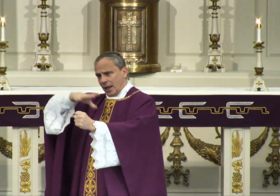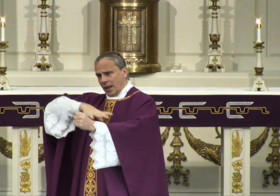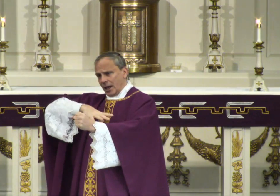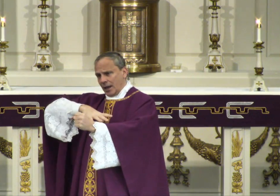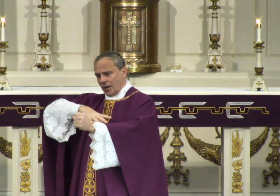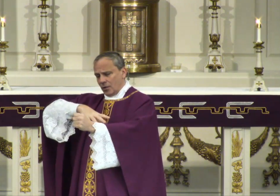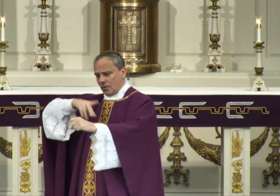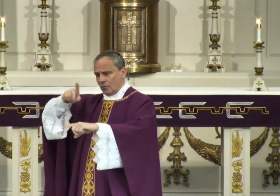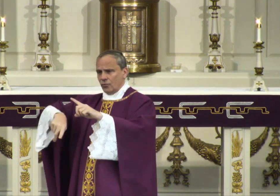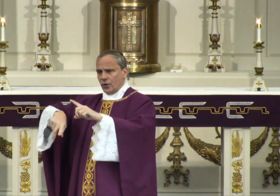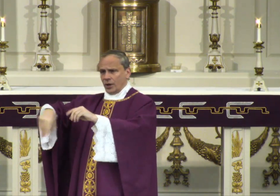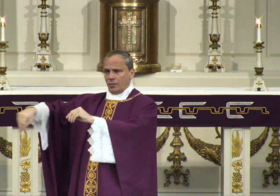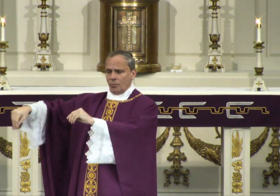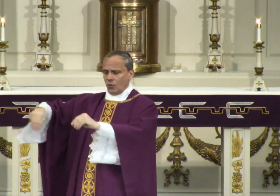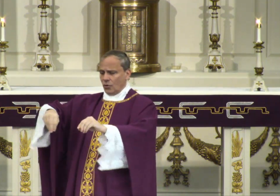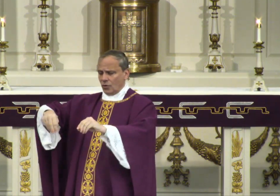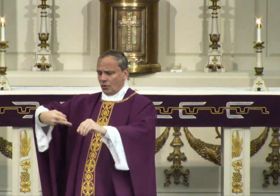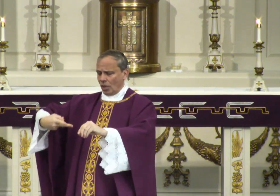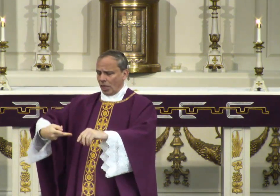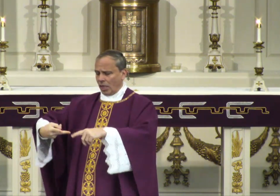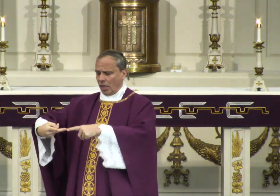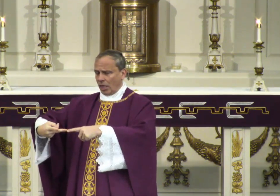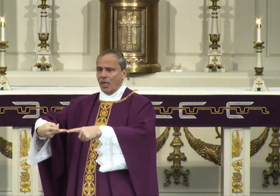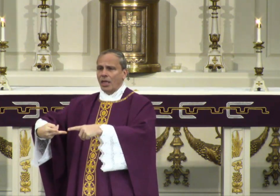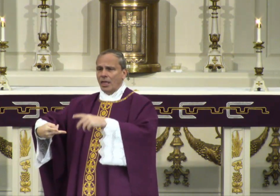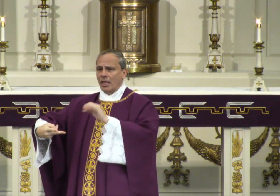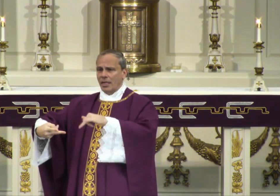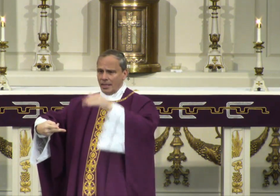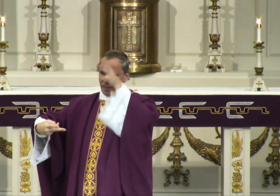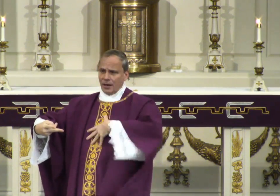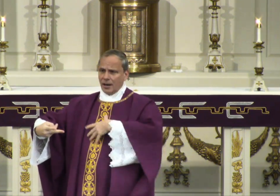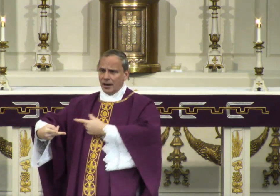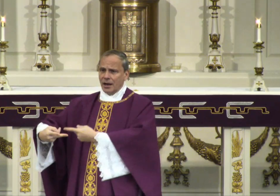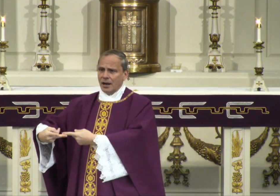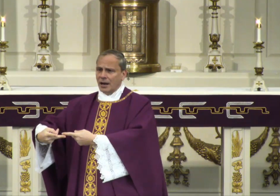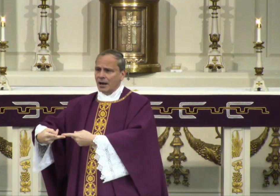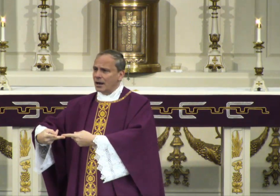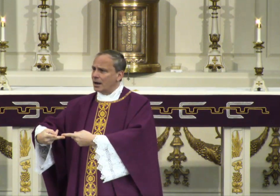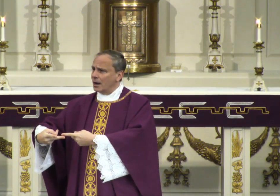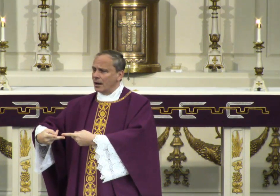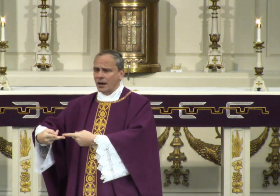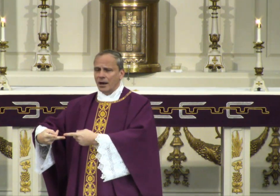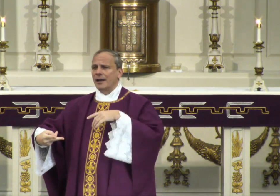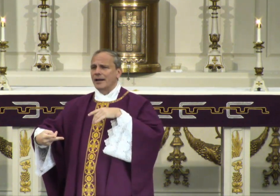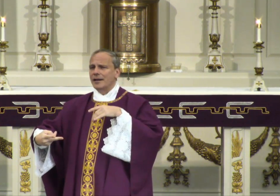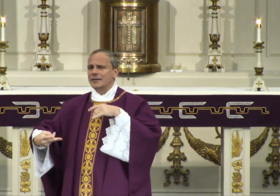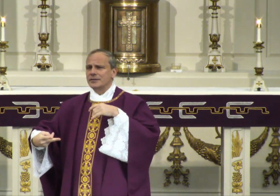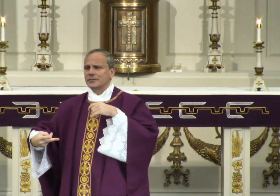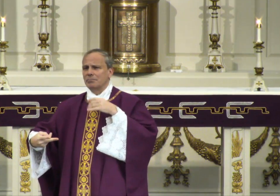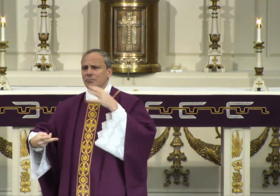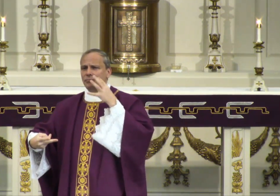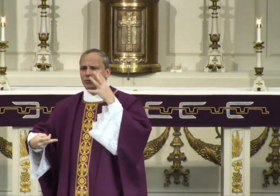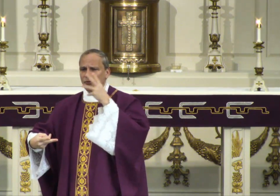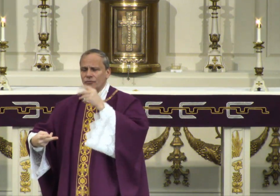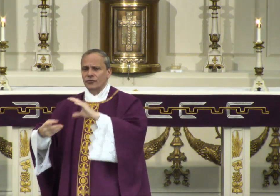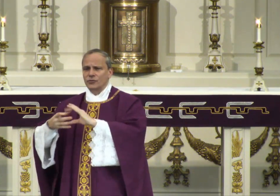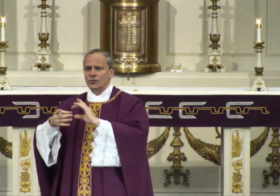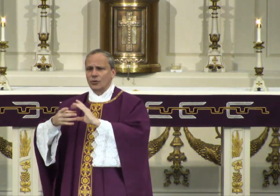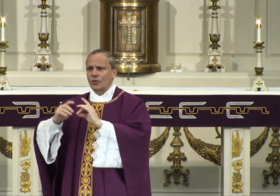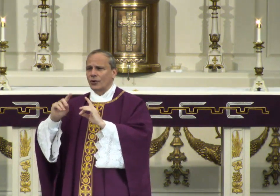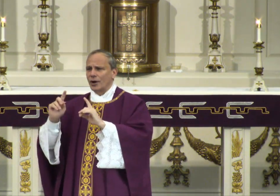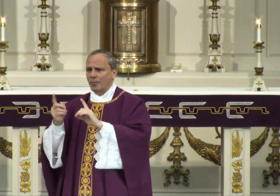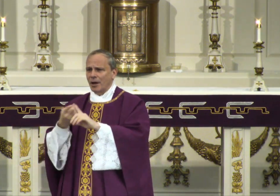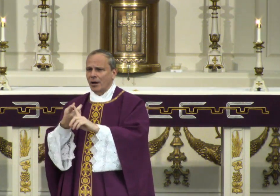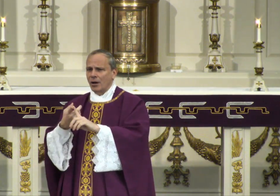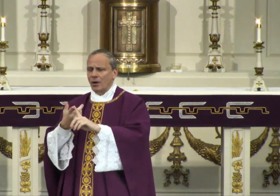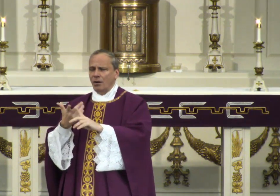We heard in the gospel today the story of Jesus healing the paralytic. And it's a beautiful